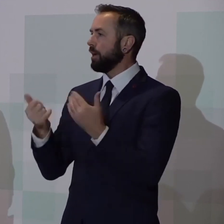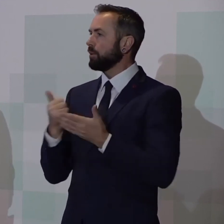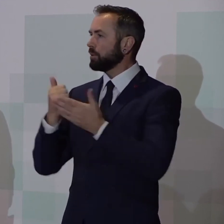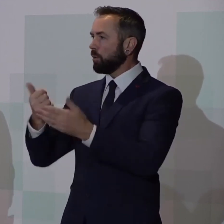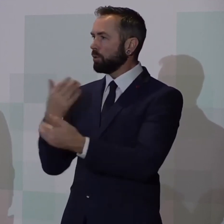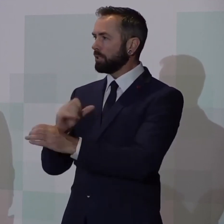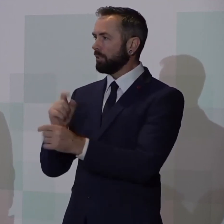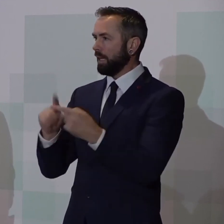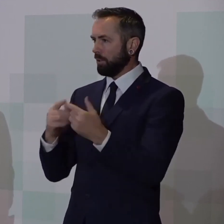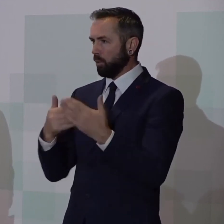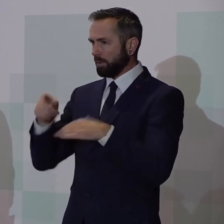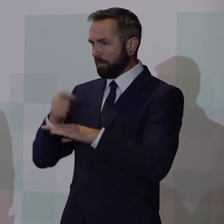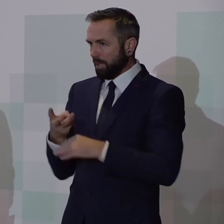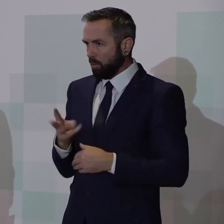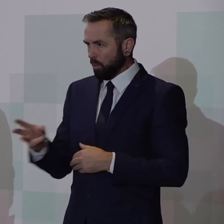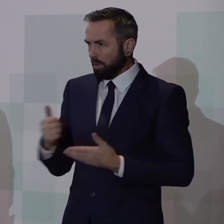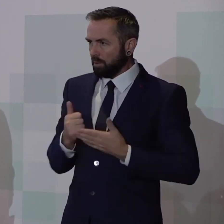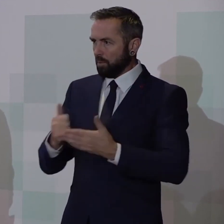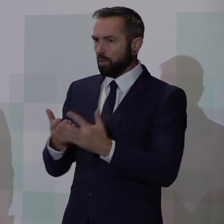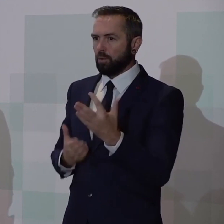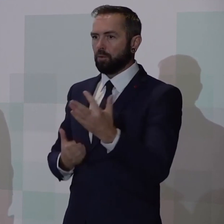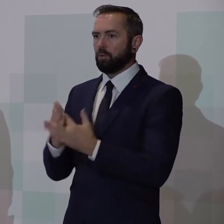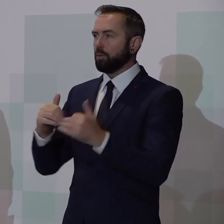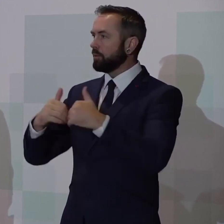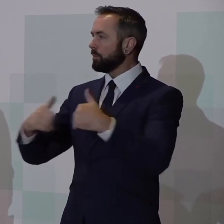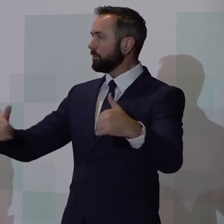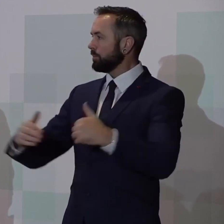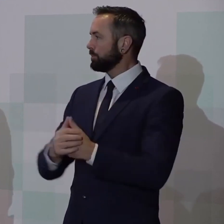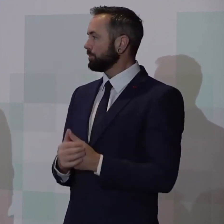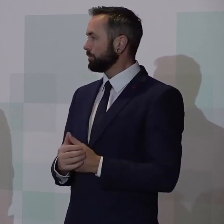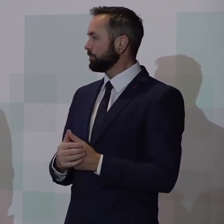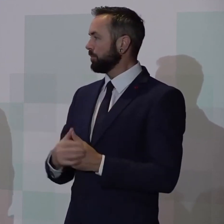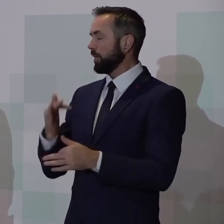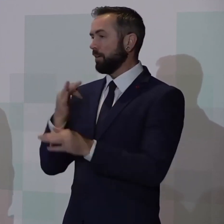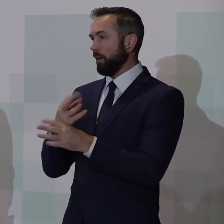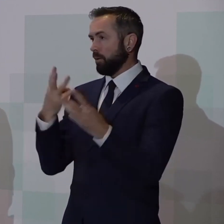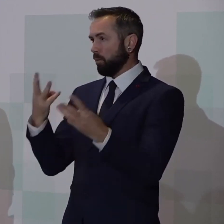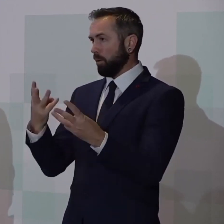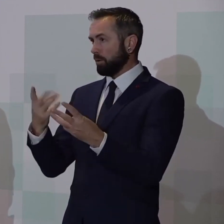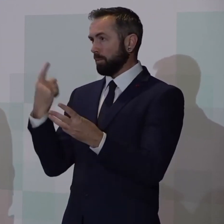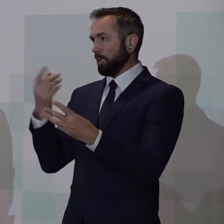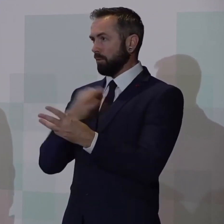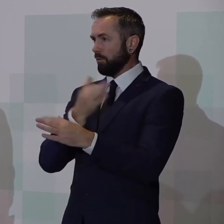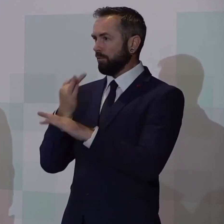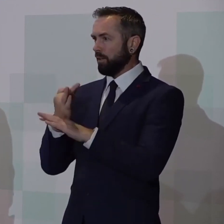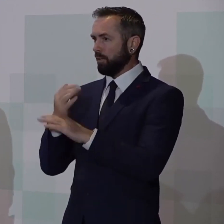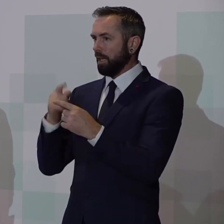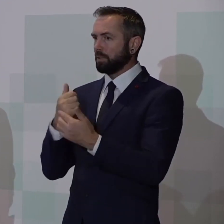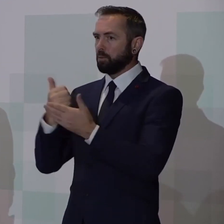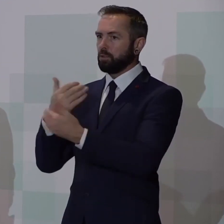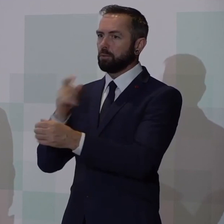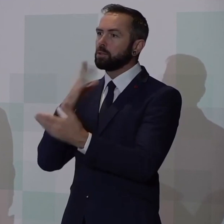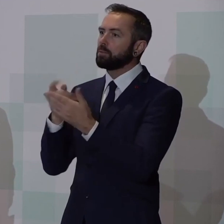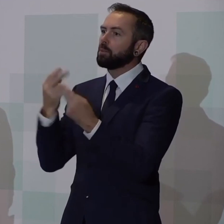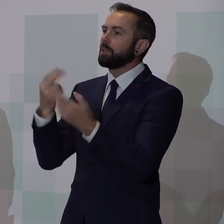your children and what is the best way to support them through the breakup. Fathers want to be good dads and support their children, but we just need help